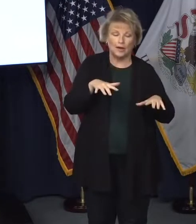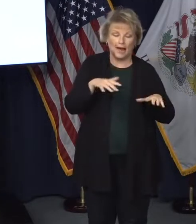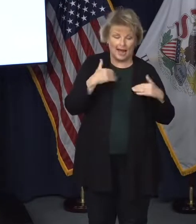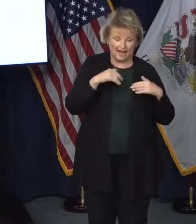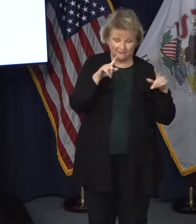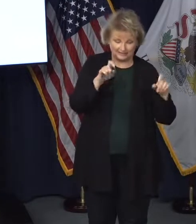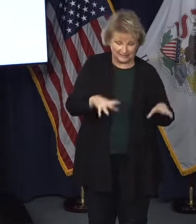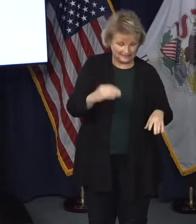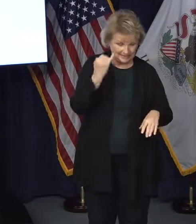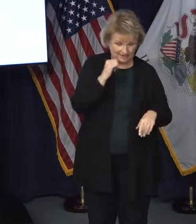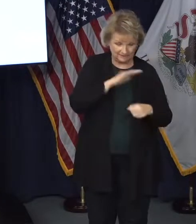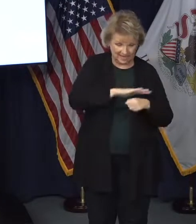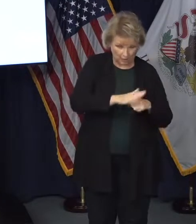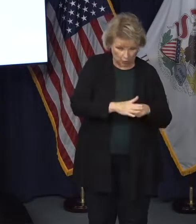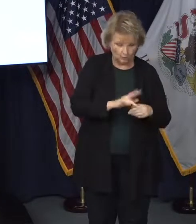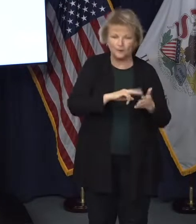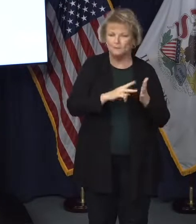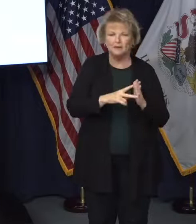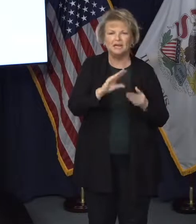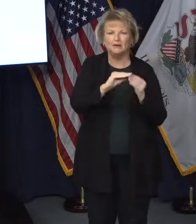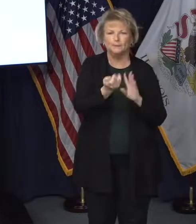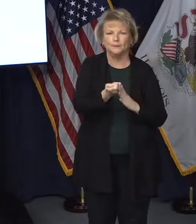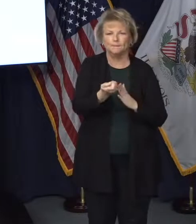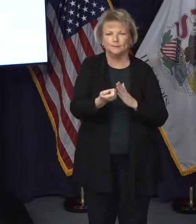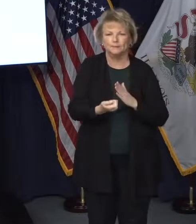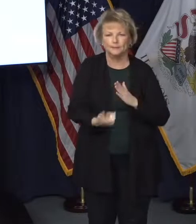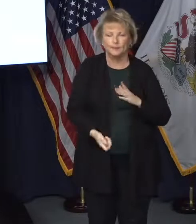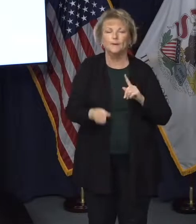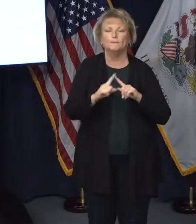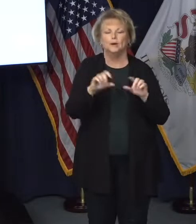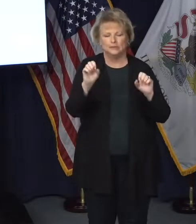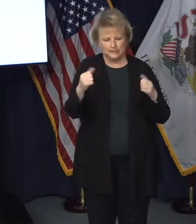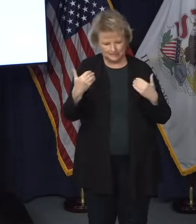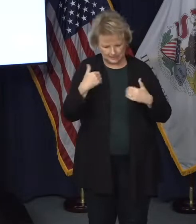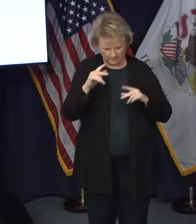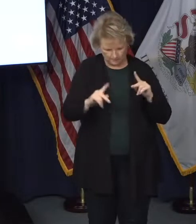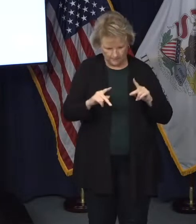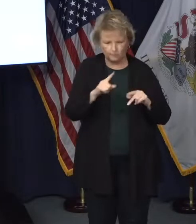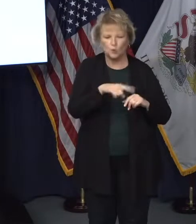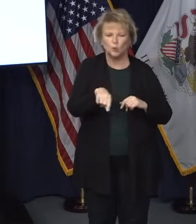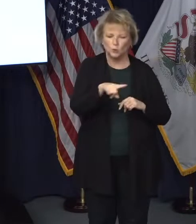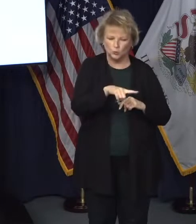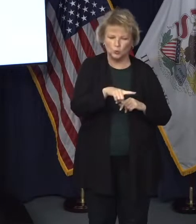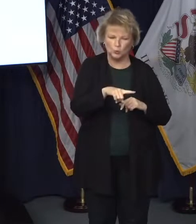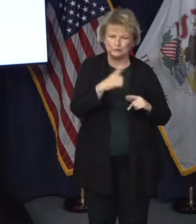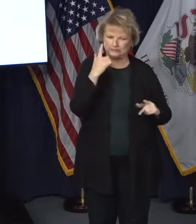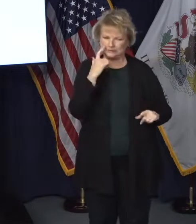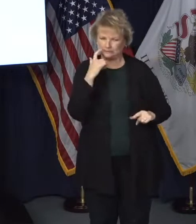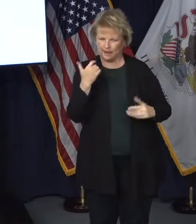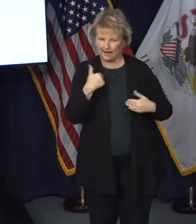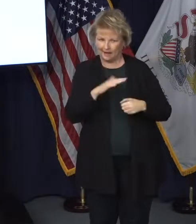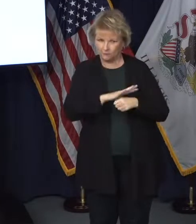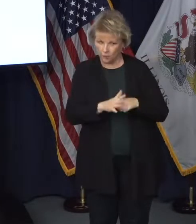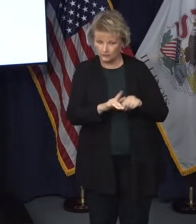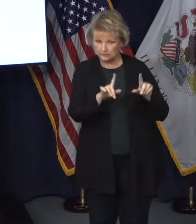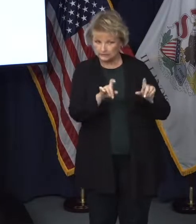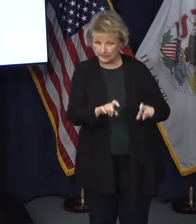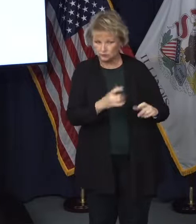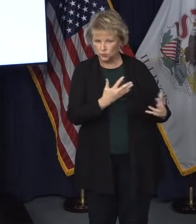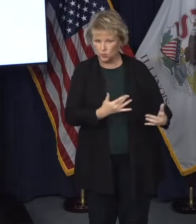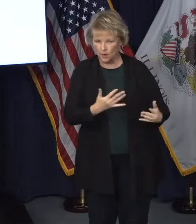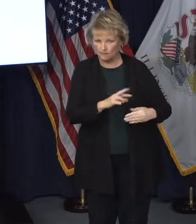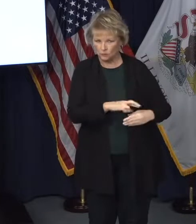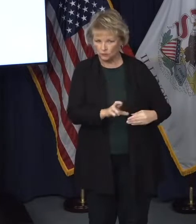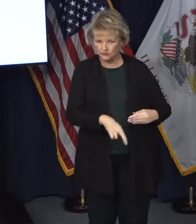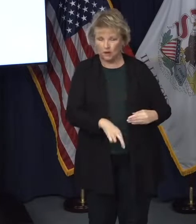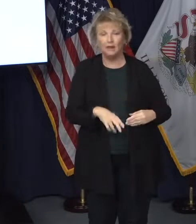they were not COVID, obviously they would come off the numbers. But yes, we have people who are, who have suspected to have COVID and had that test pending. There's a